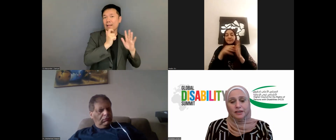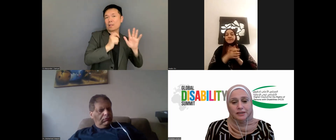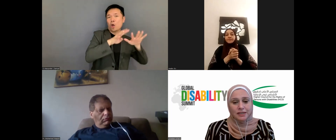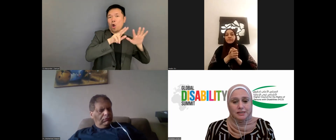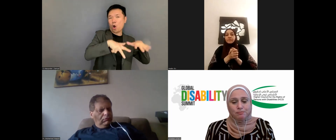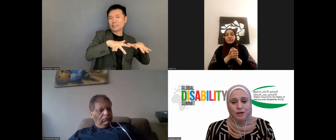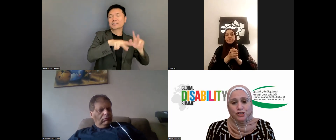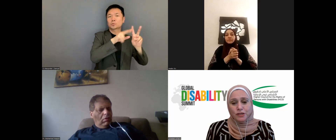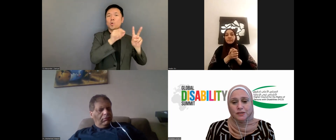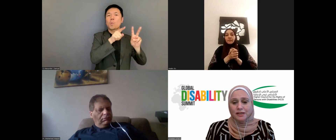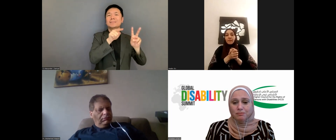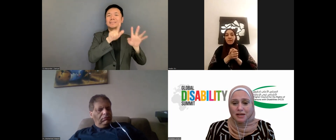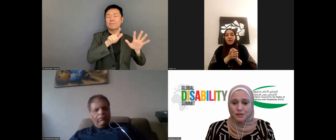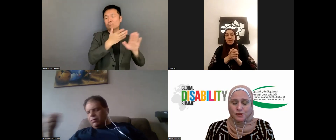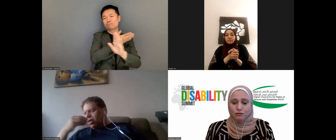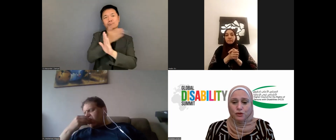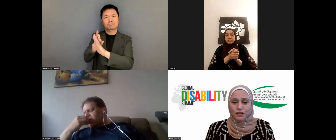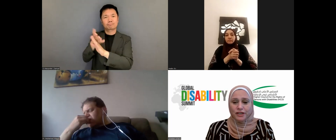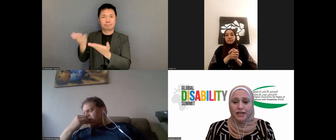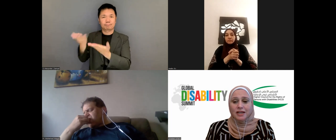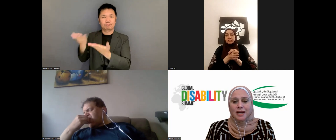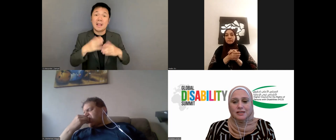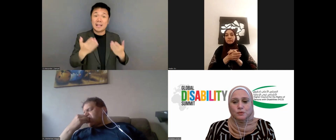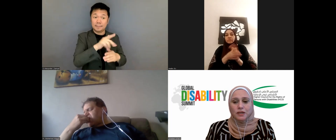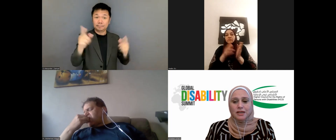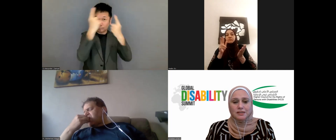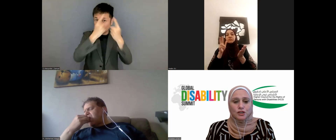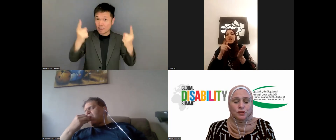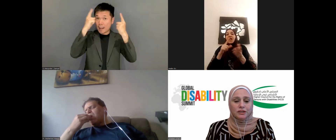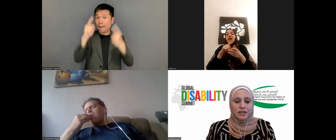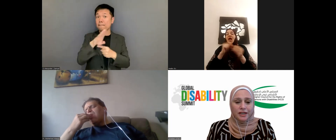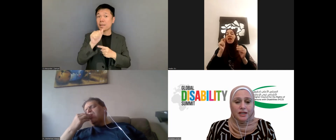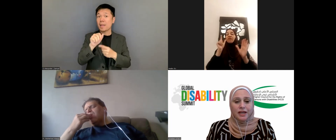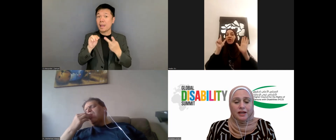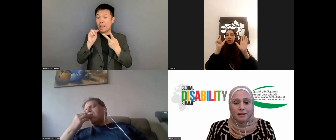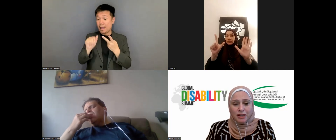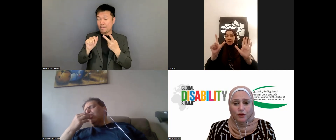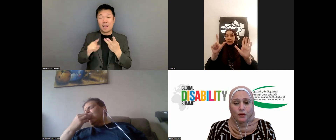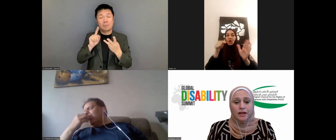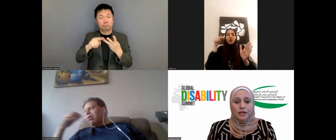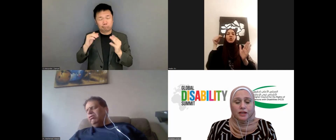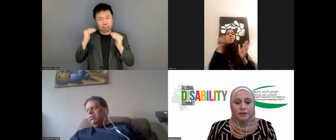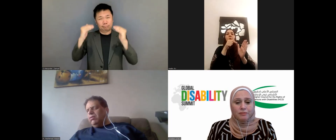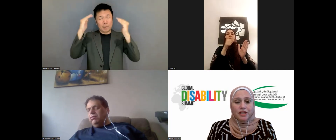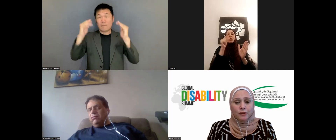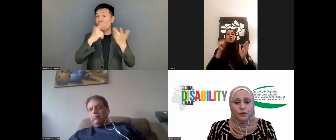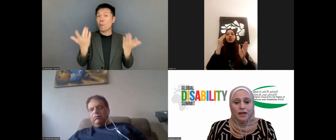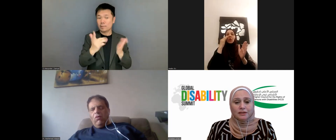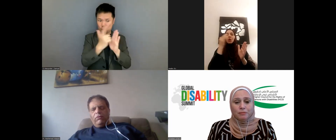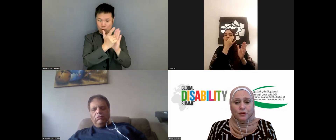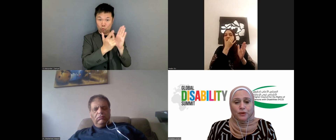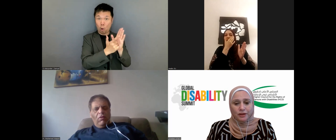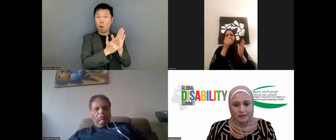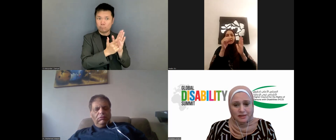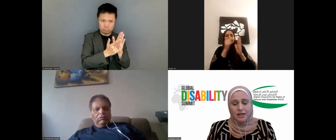Al-Azza earned his bachelor's and master's of law degree, as well as his doctoral degree in criminal law